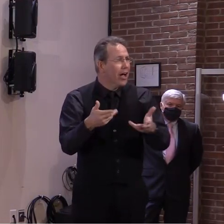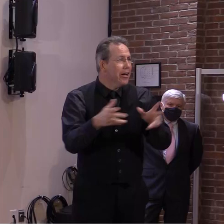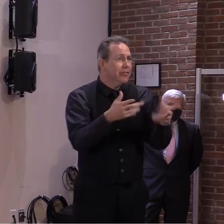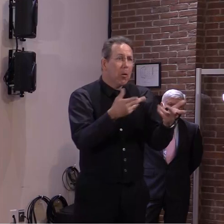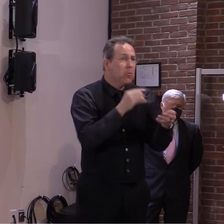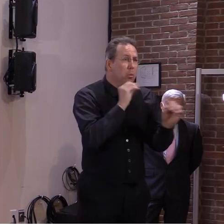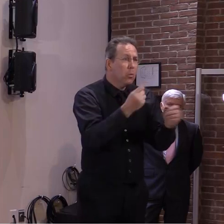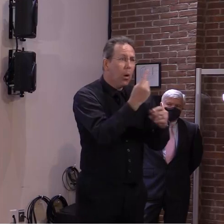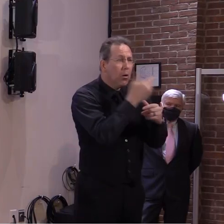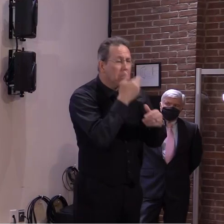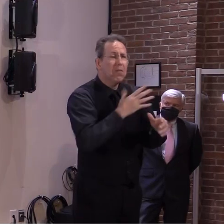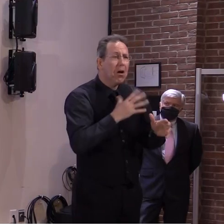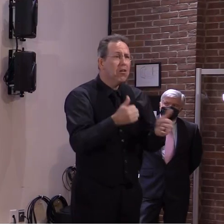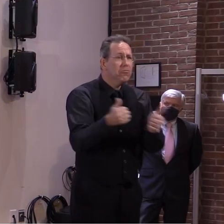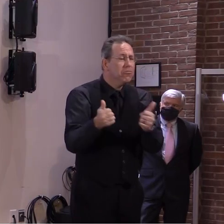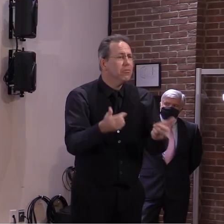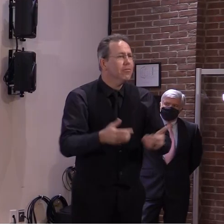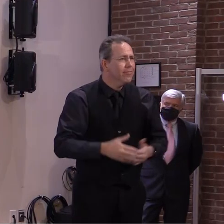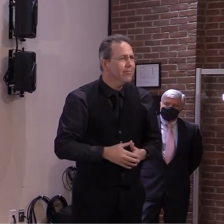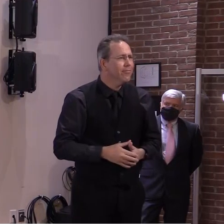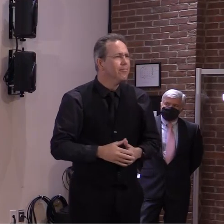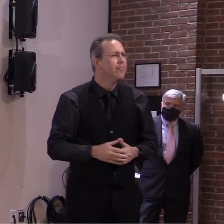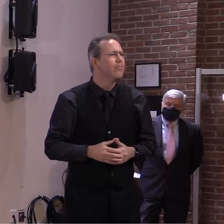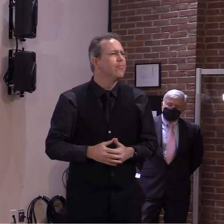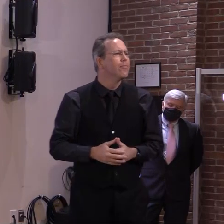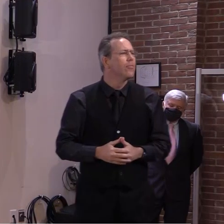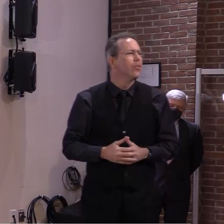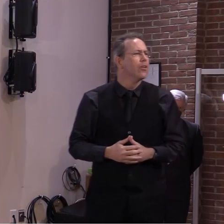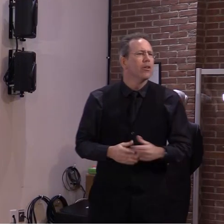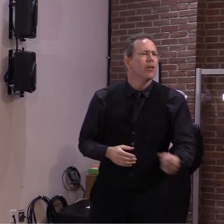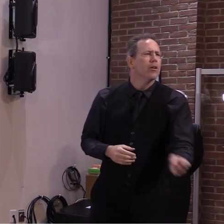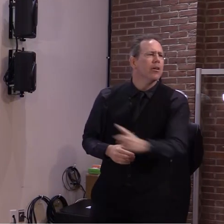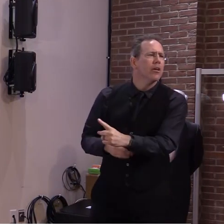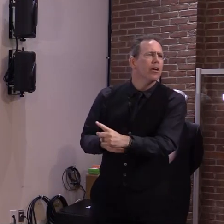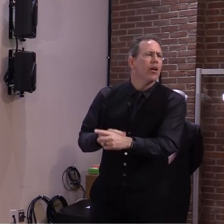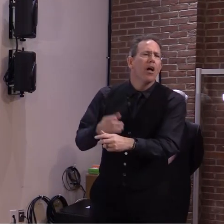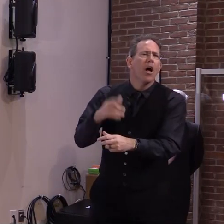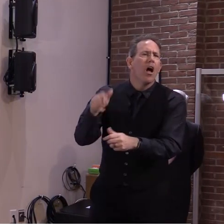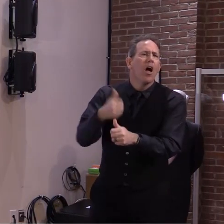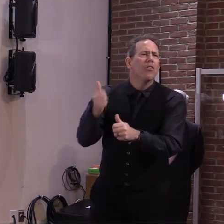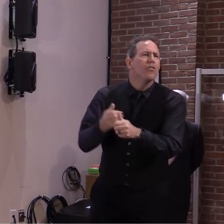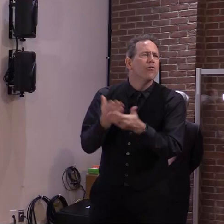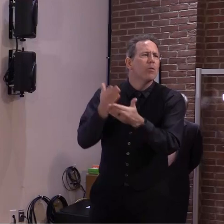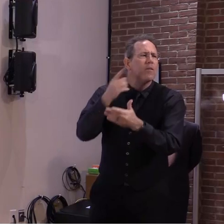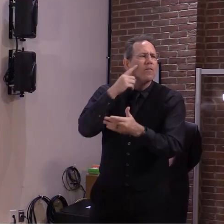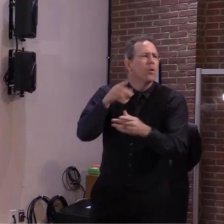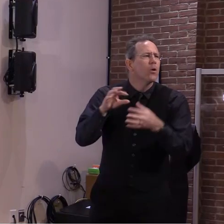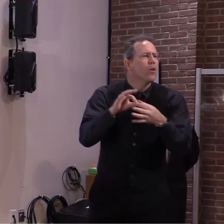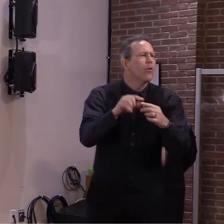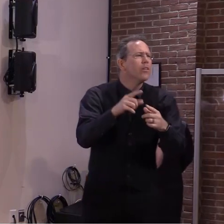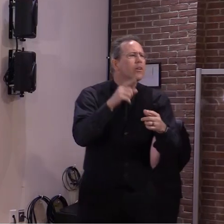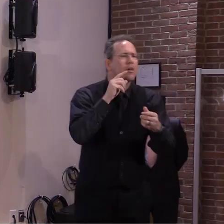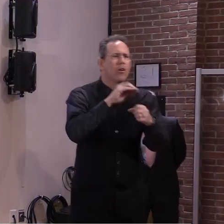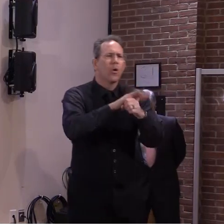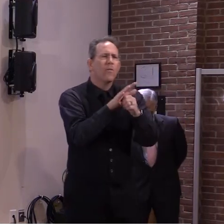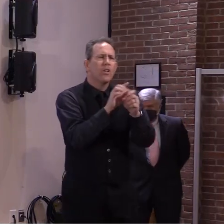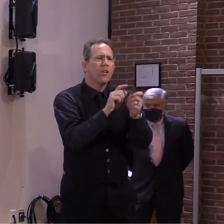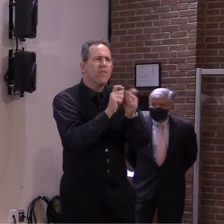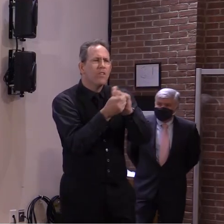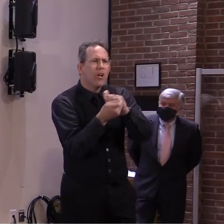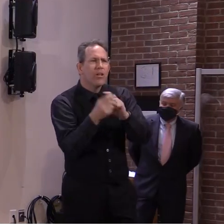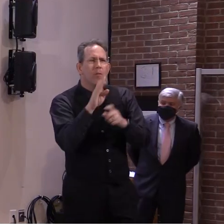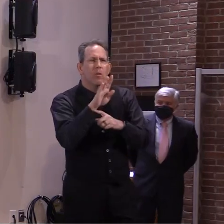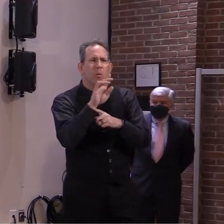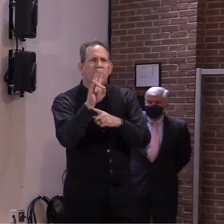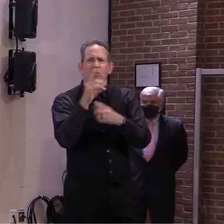Are there any other recommendations that we should be following now relative to the variant? Just double checking. Yeah,